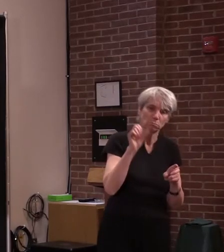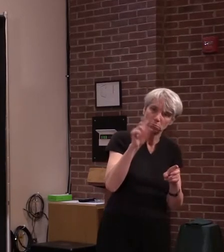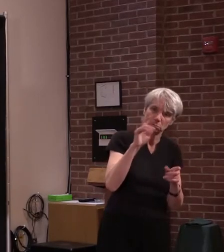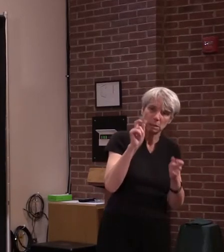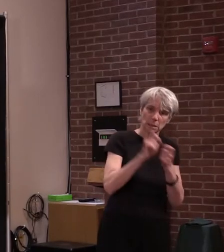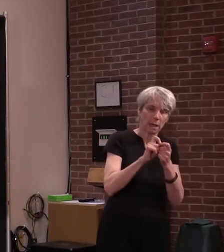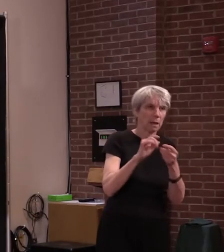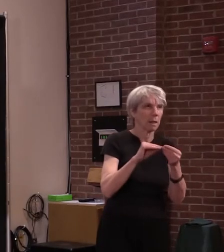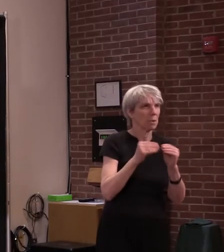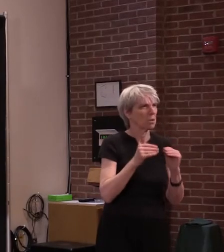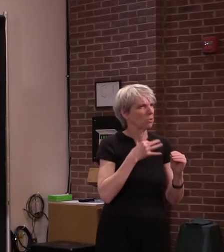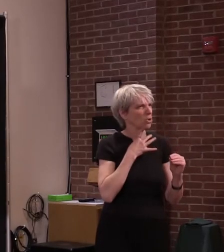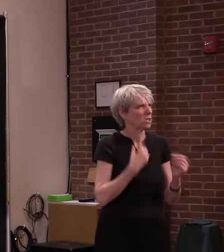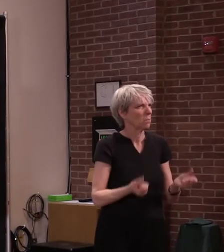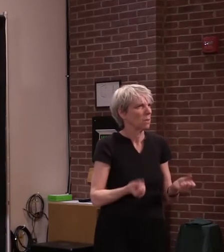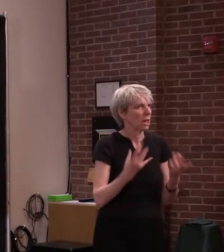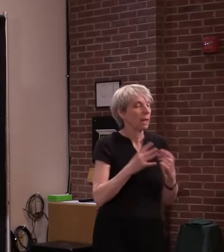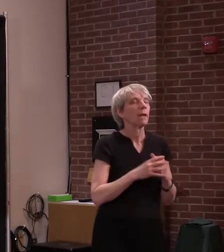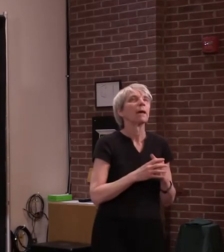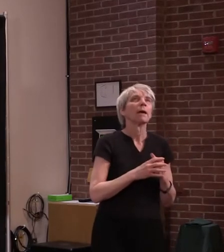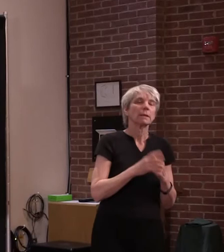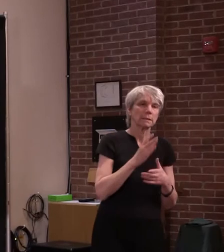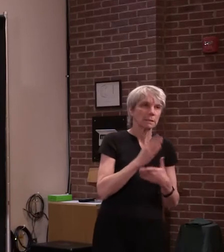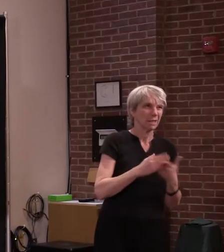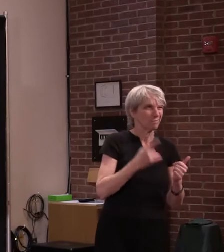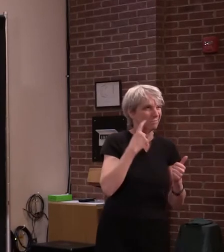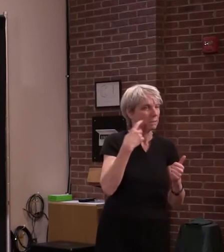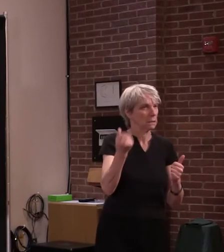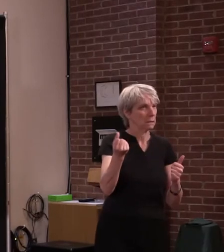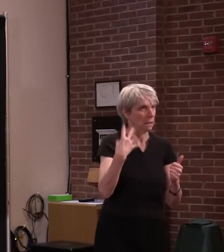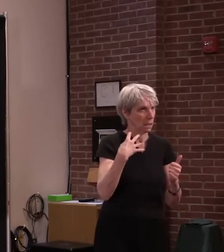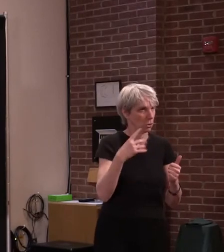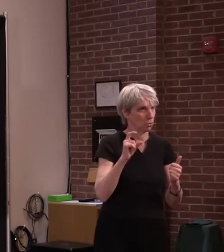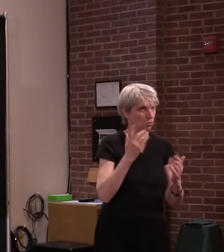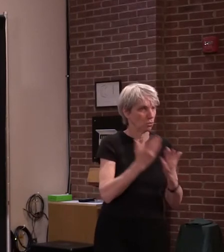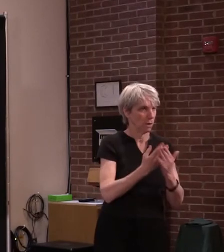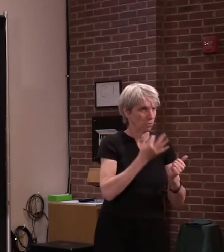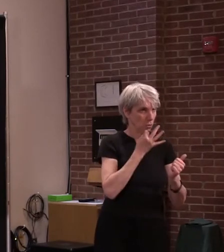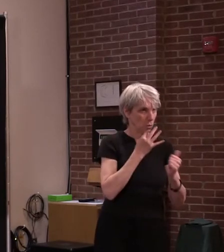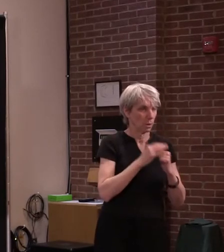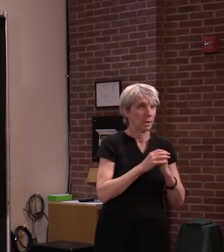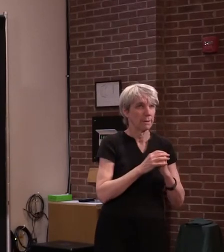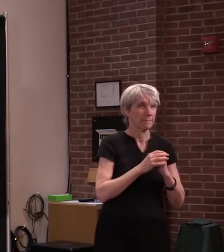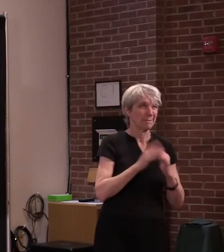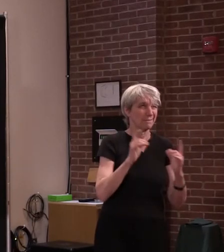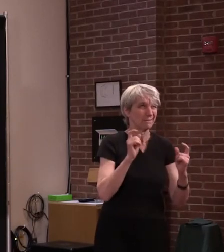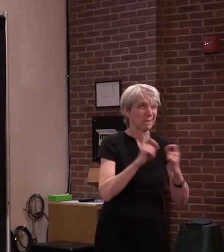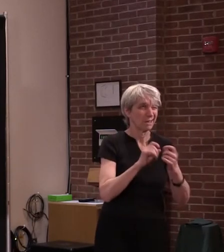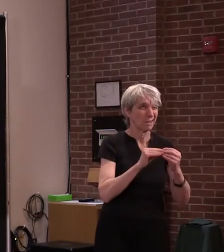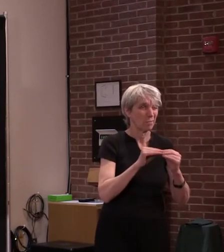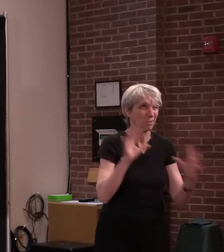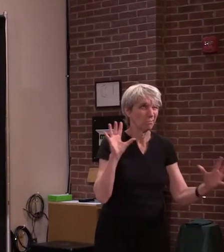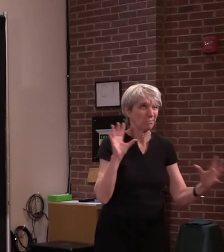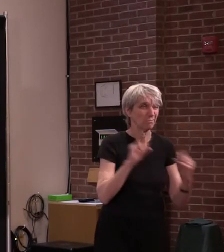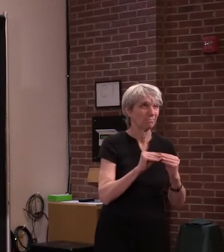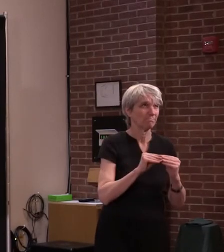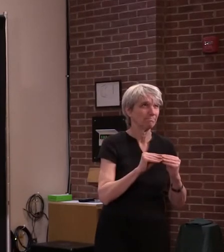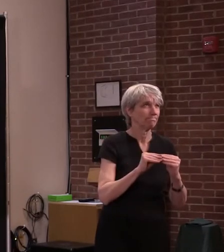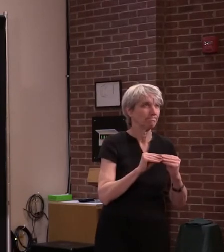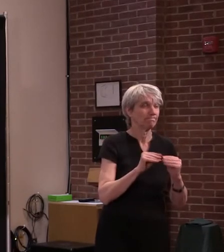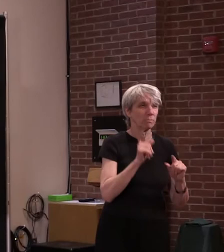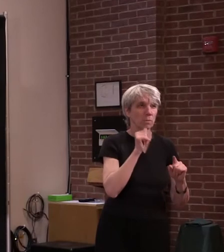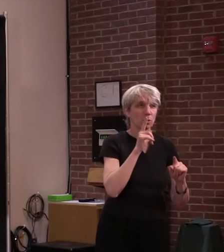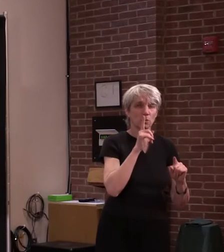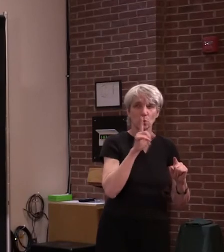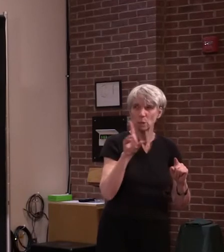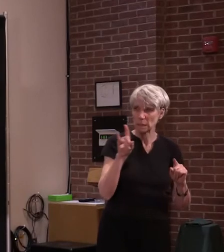Yeah, I mean, we have some en route as well, so I don't have that number. We've talked about that